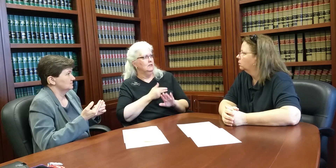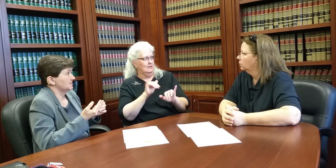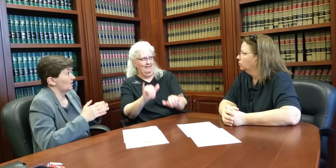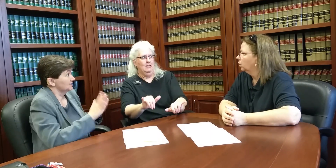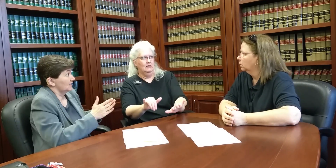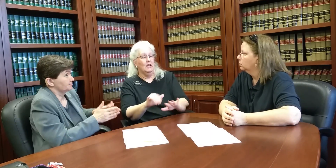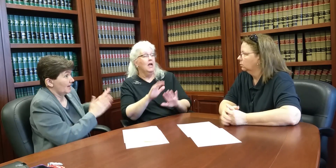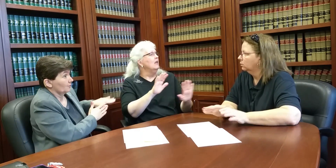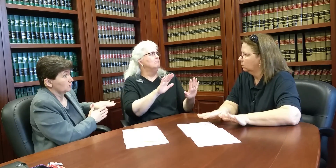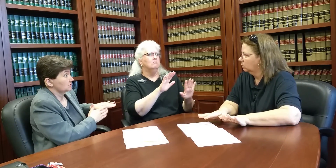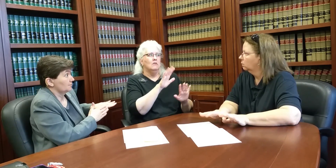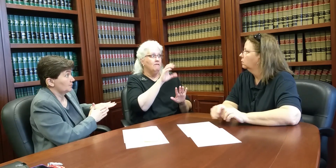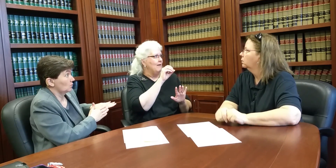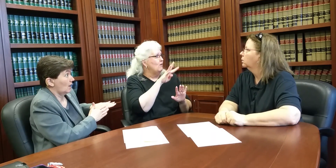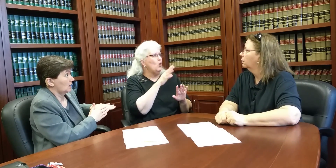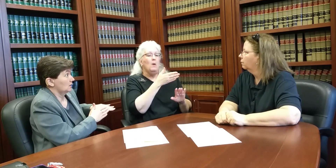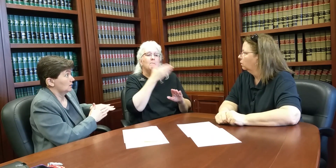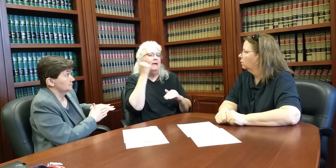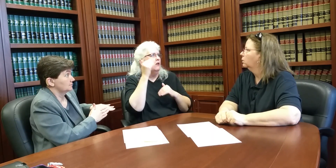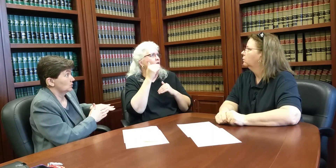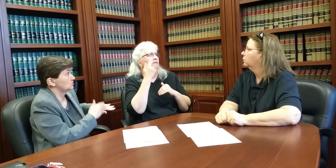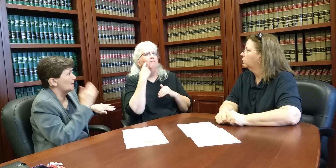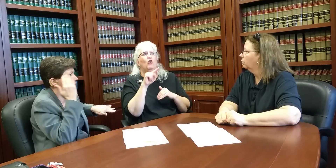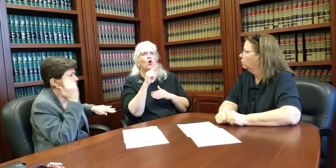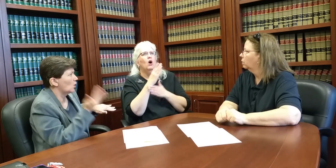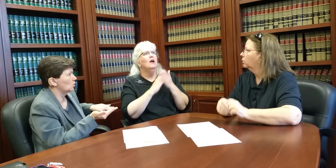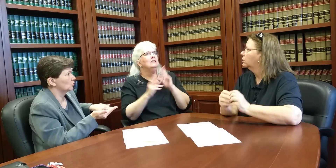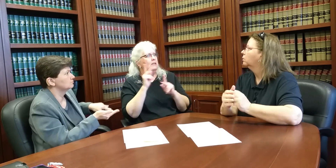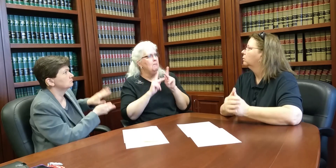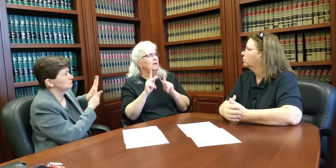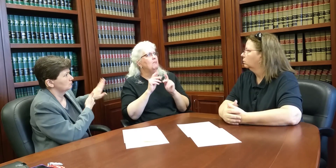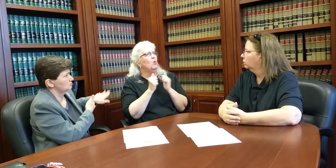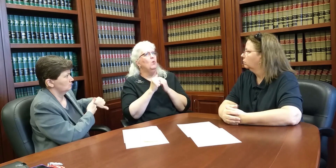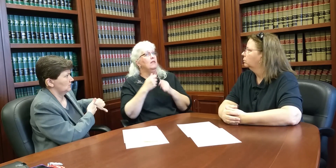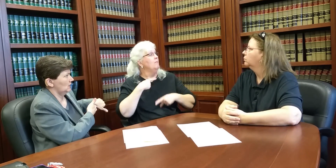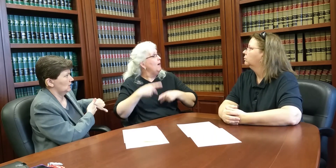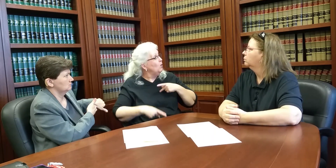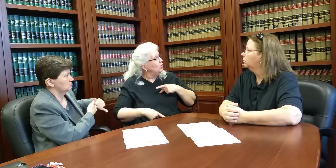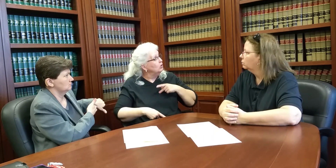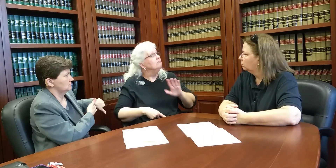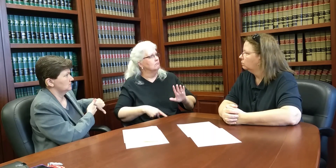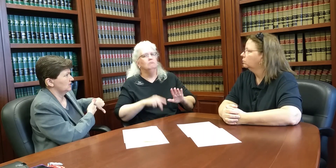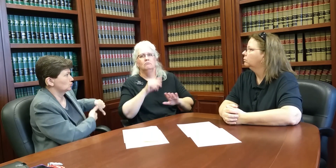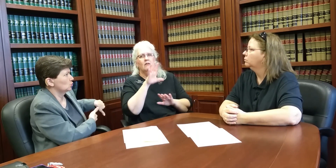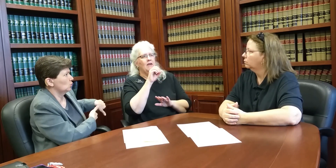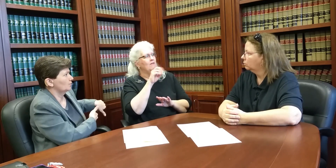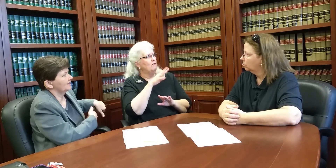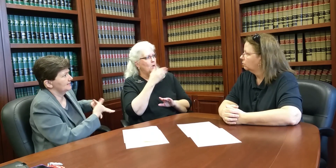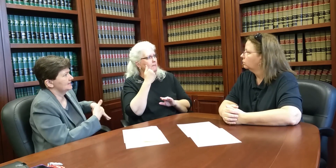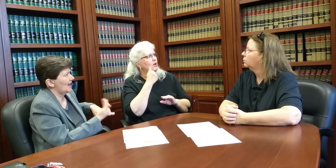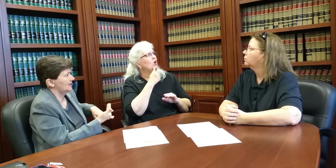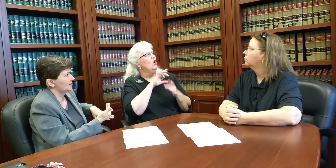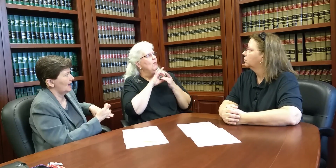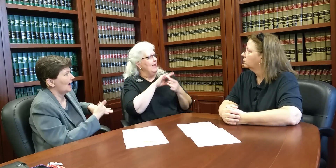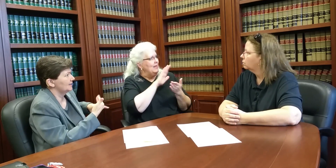Now it's better for some people like who've got bipolar and in school they need an